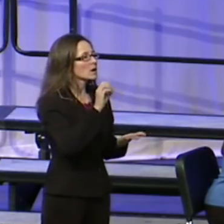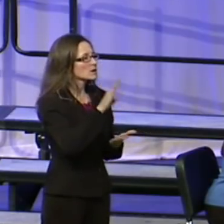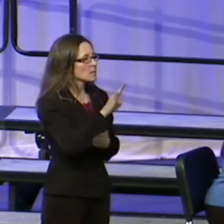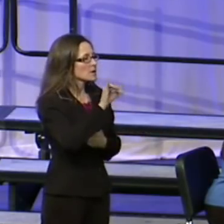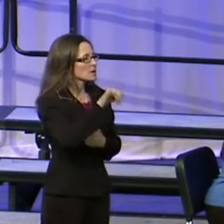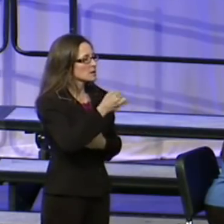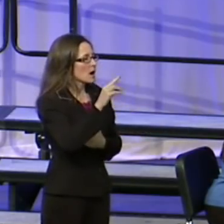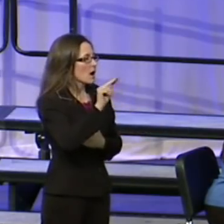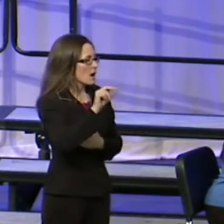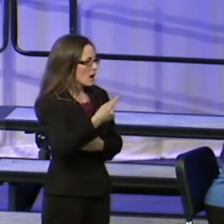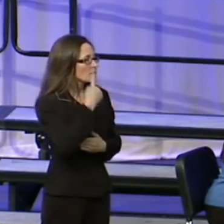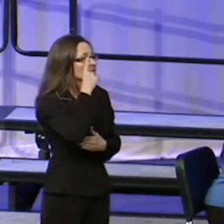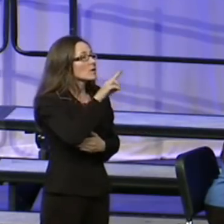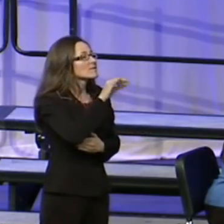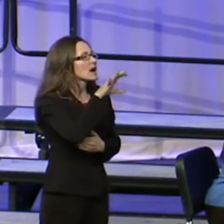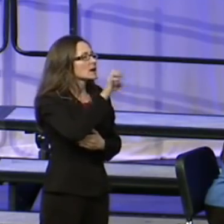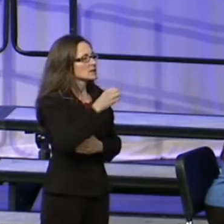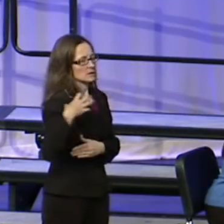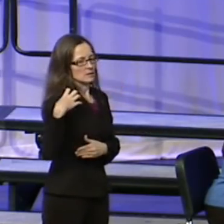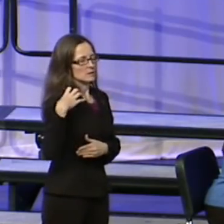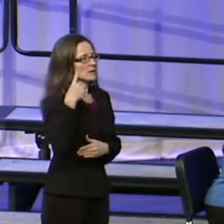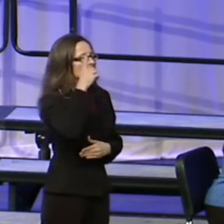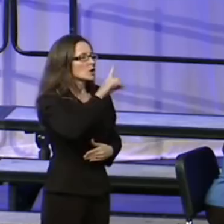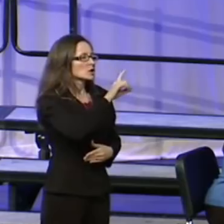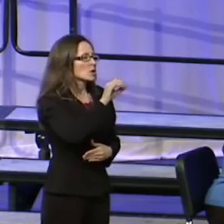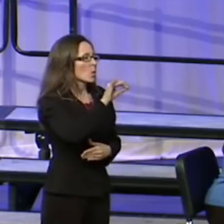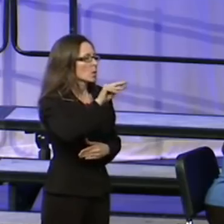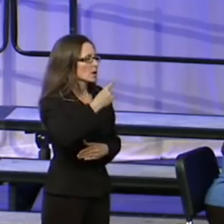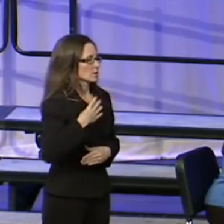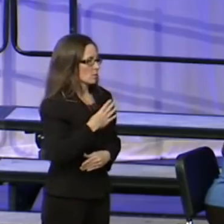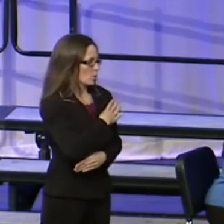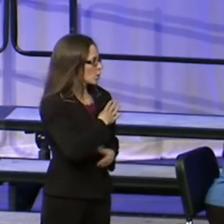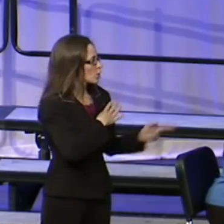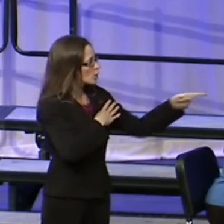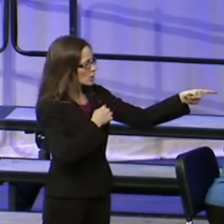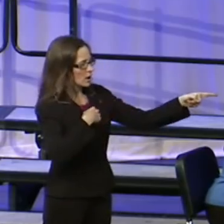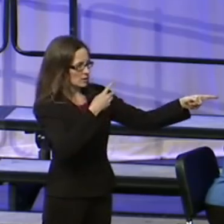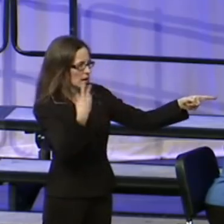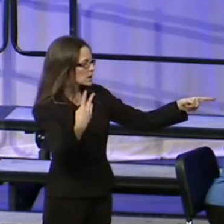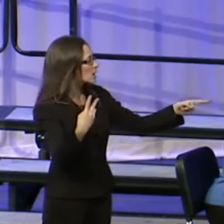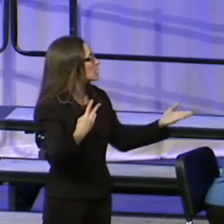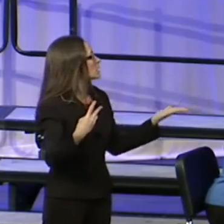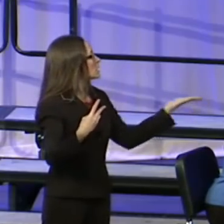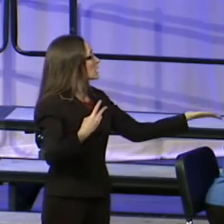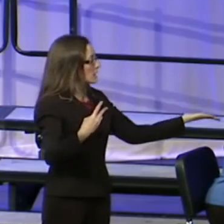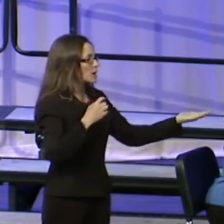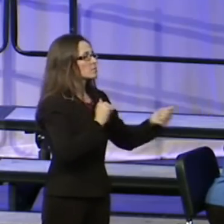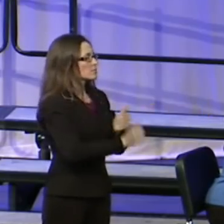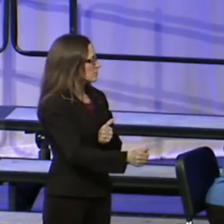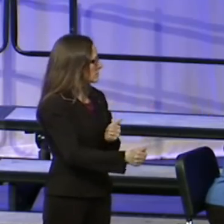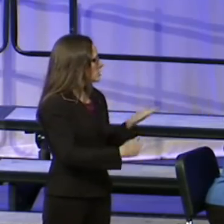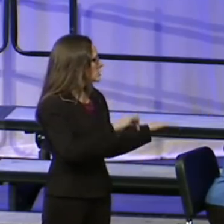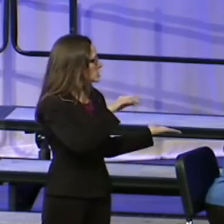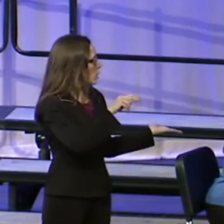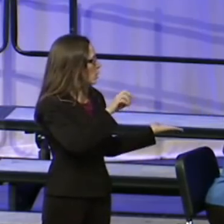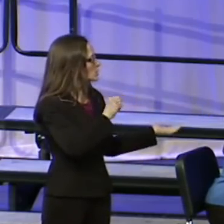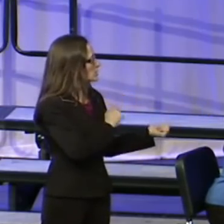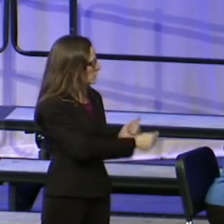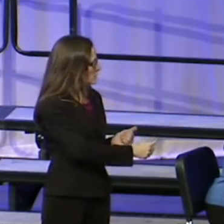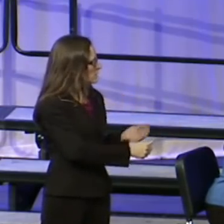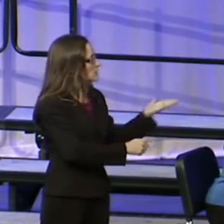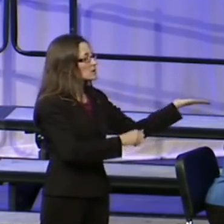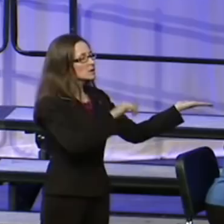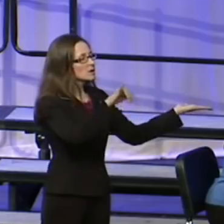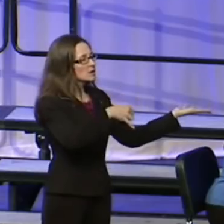chairperson of the zoning board. I second. Ms. Mercer Rigby. Yes. Mr. Jones. Yes. Ms.